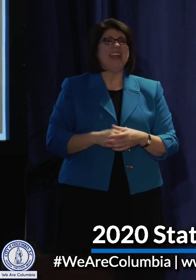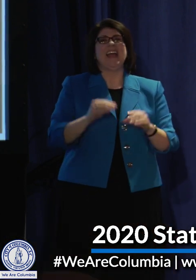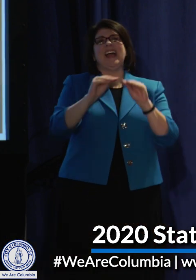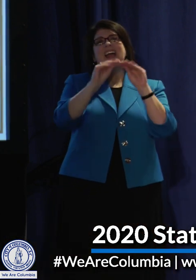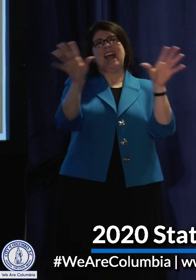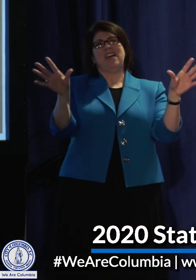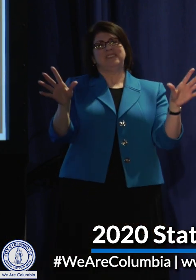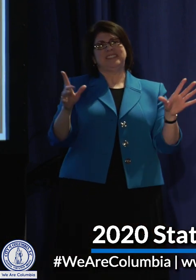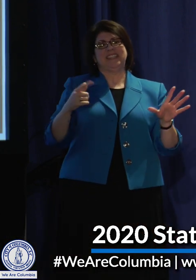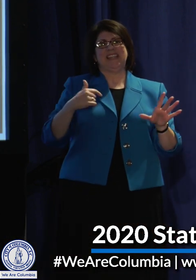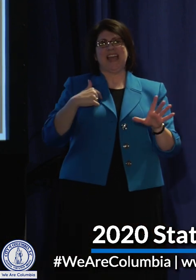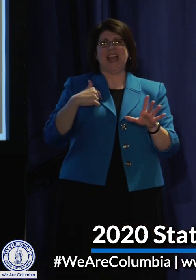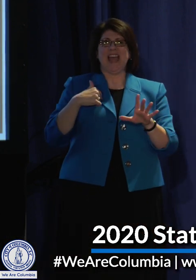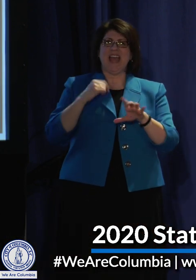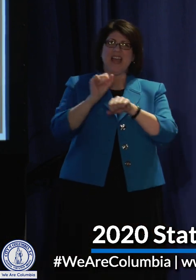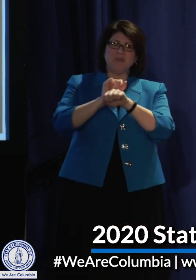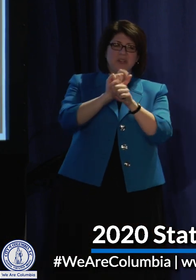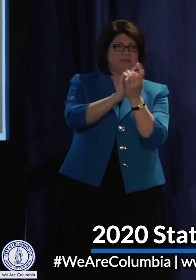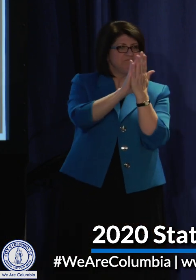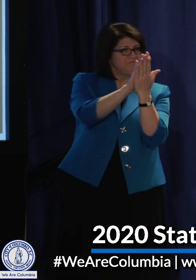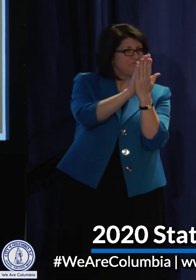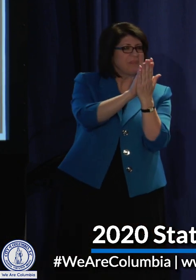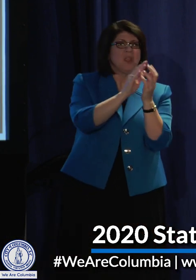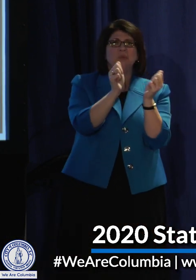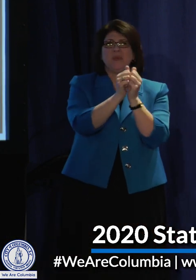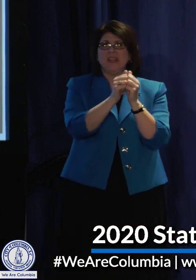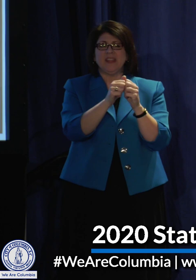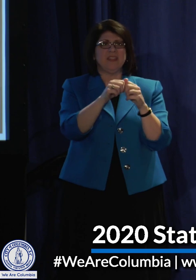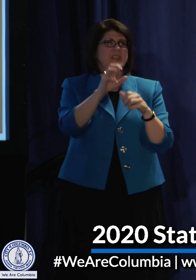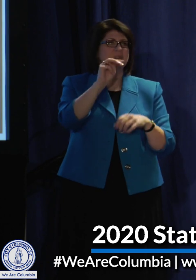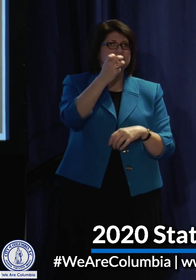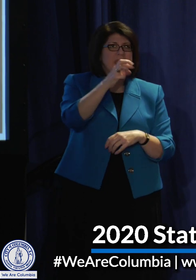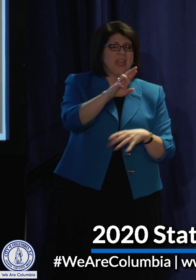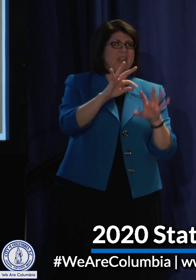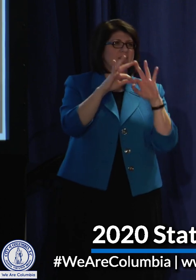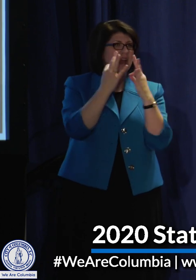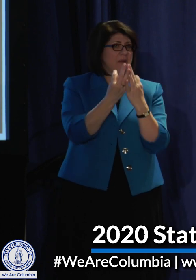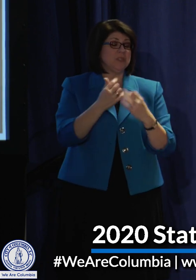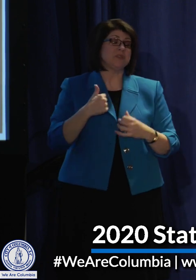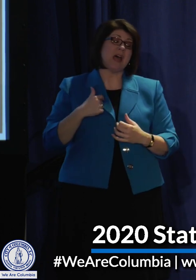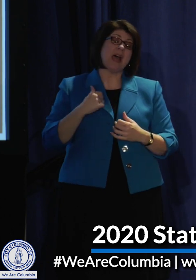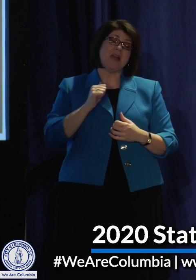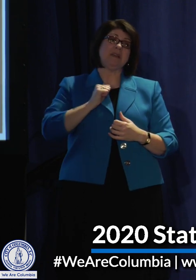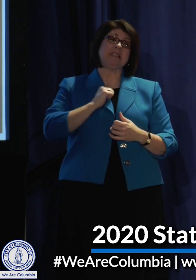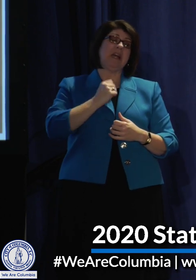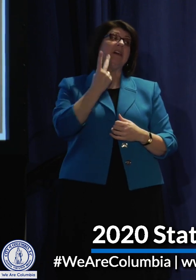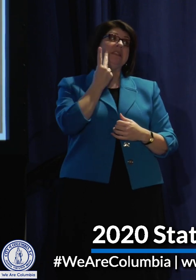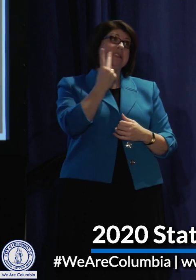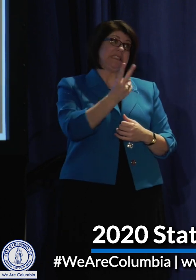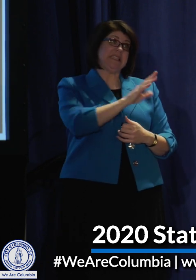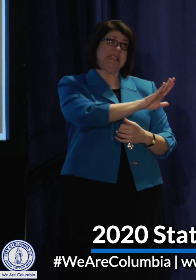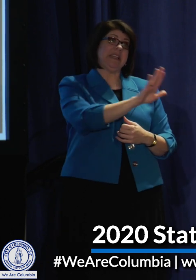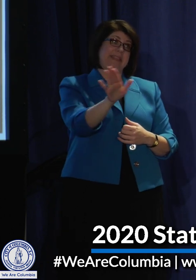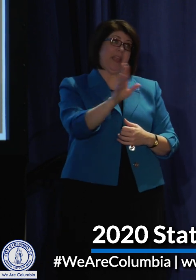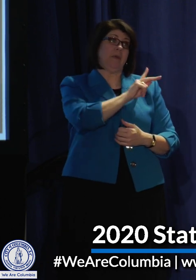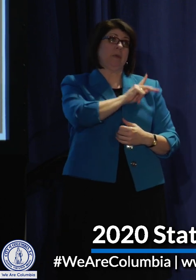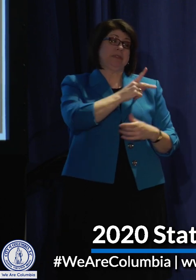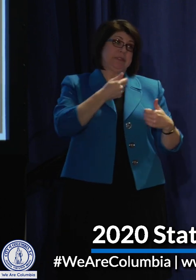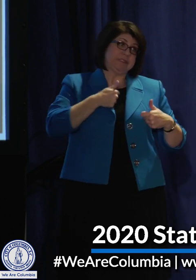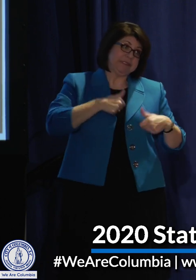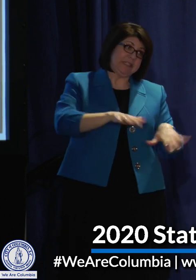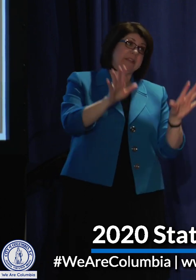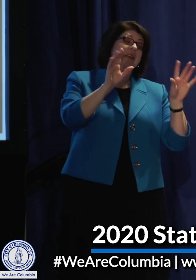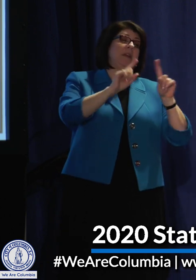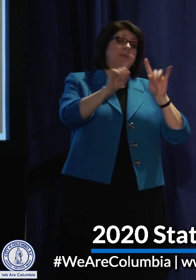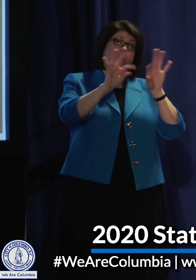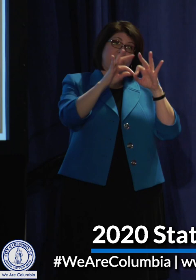Obviously, I work very closely with the mayor and members of council, and so I get to personally see the sacrifices they make, but their families make